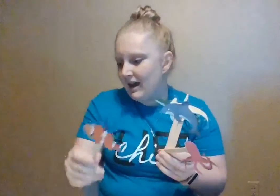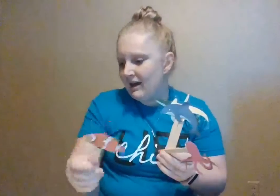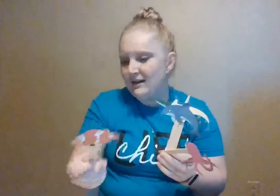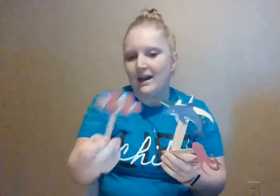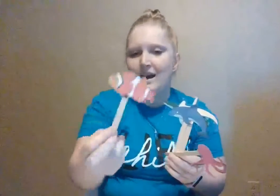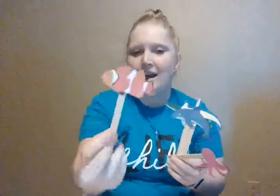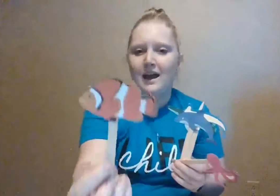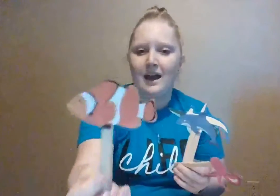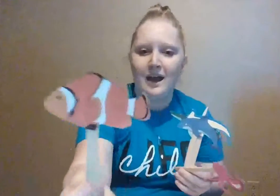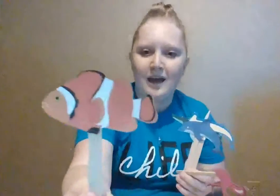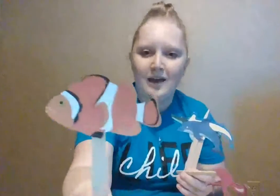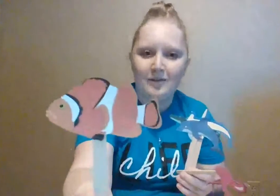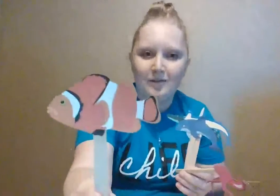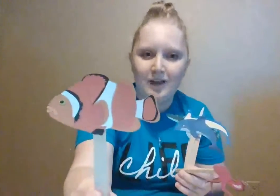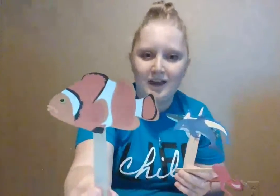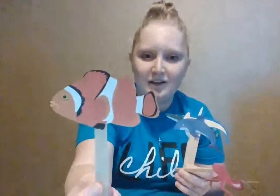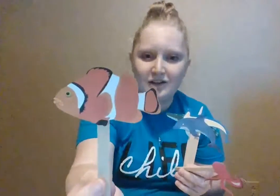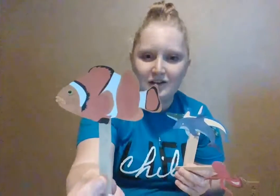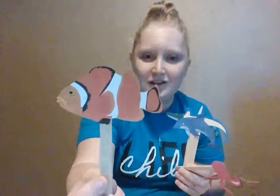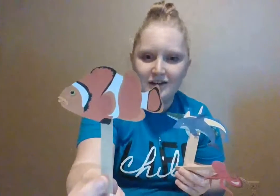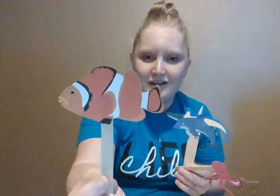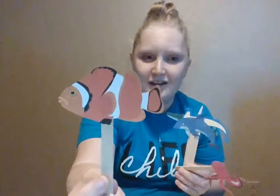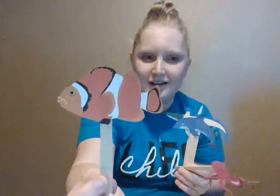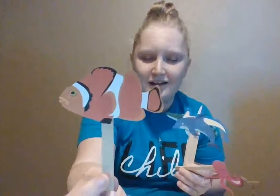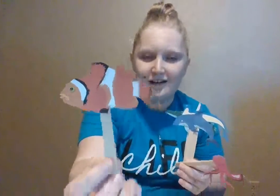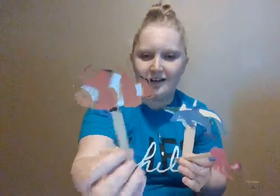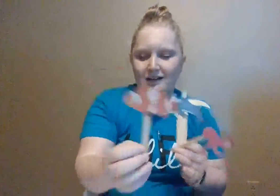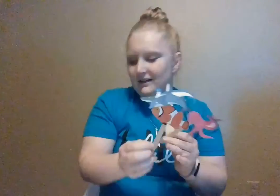and a fish,